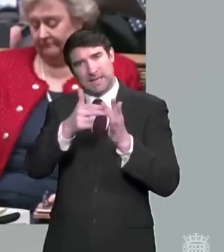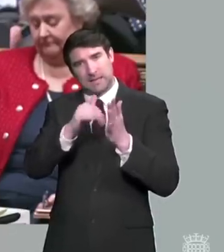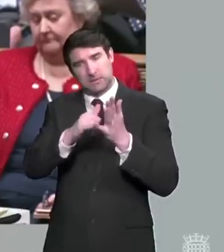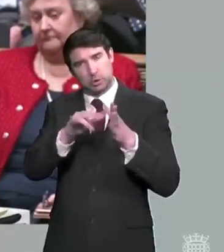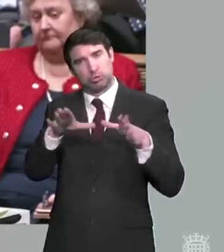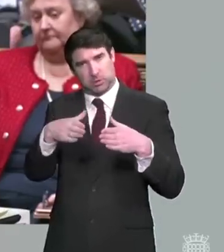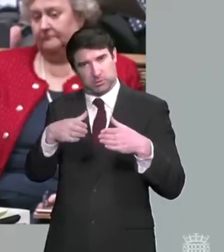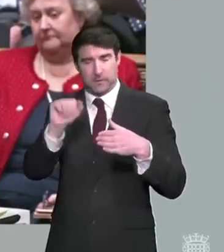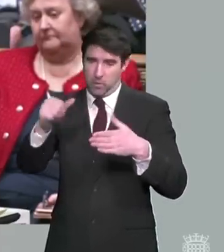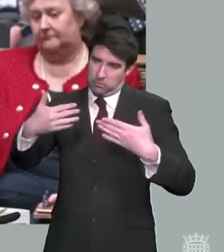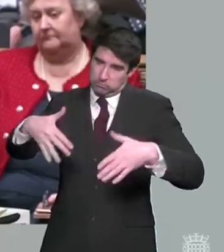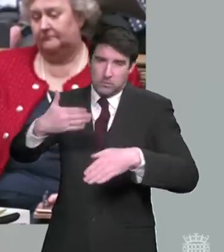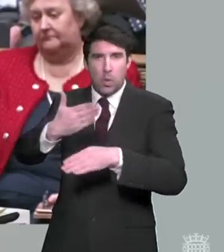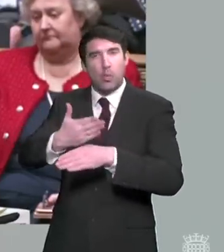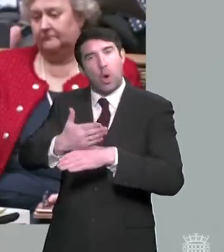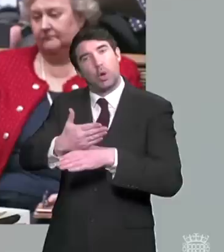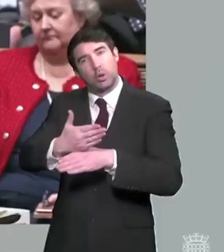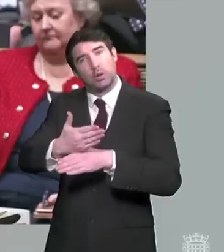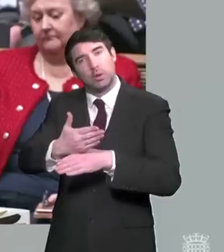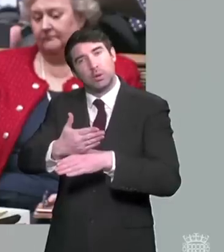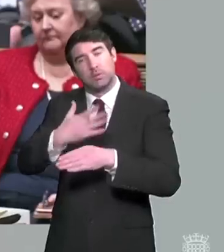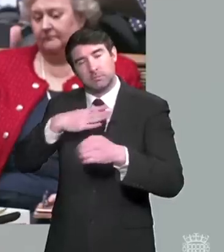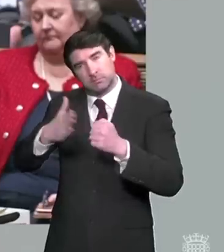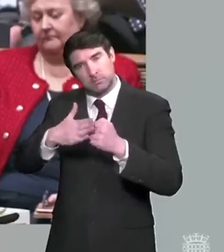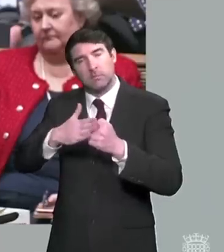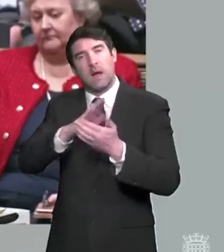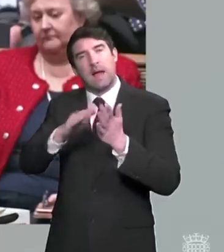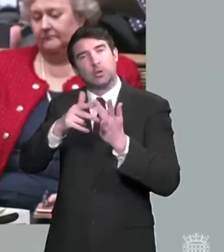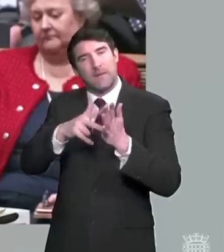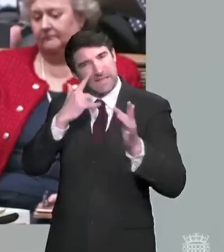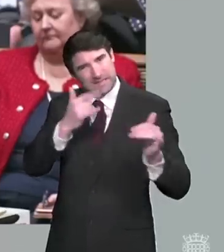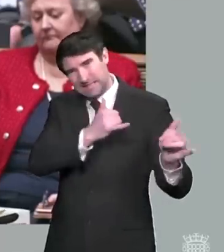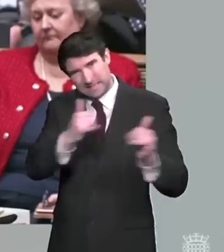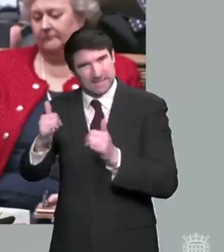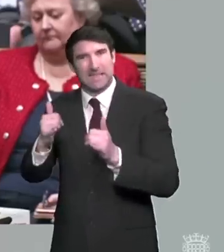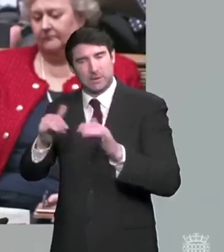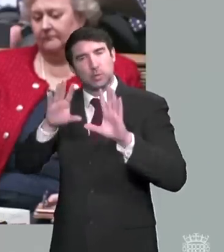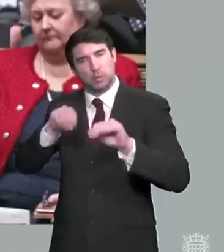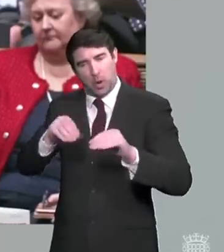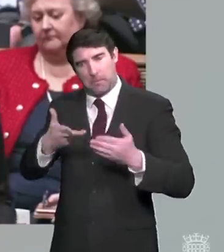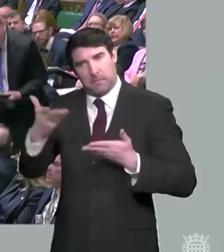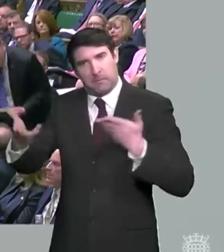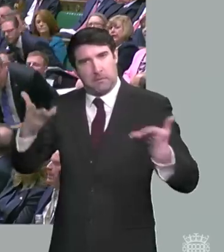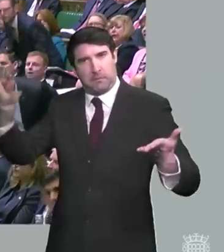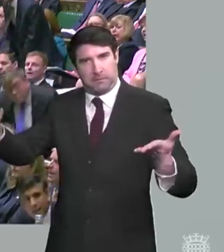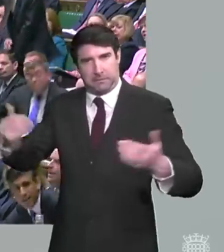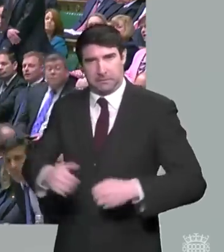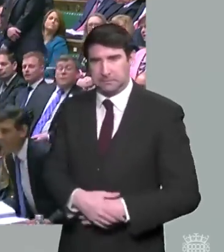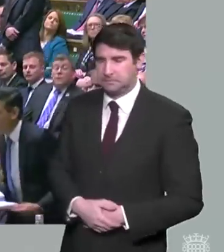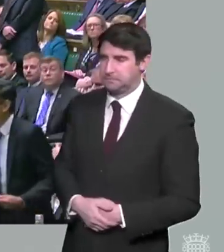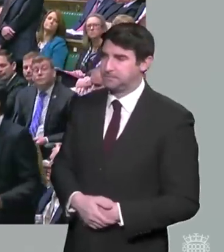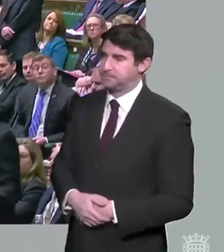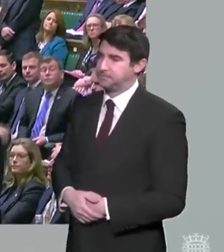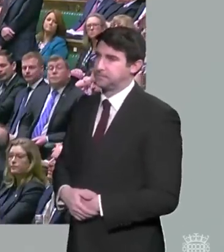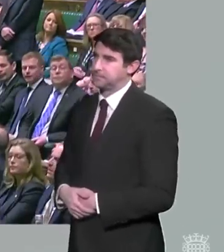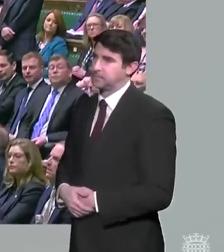opt-out HIV testing to more areas of high prevalence so that we can help discover more undiagnosed cases? Prime